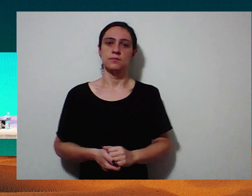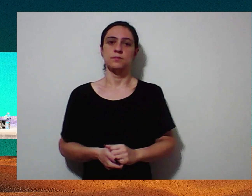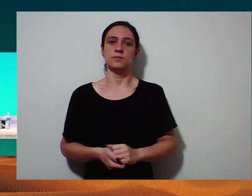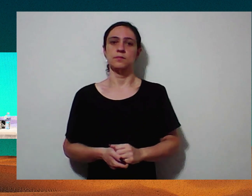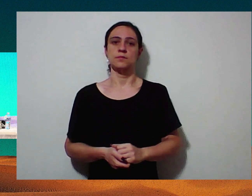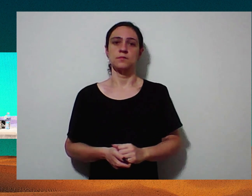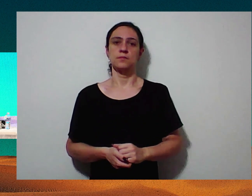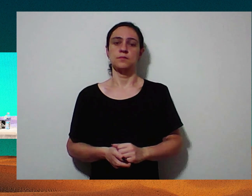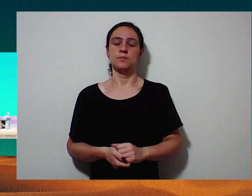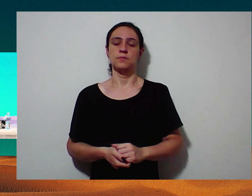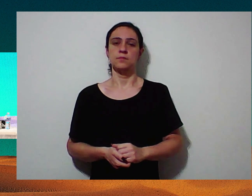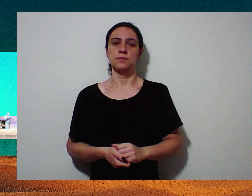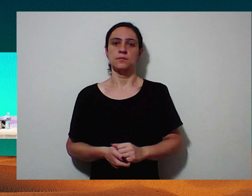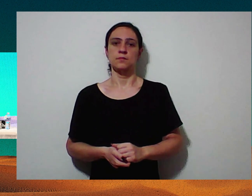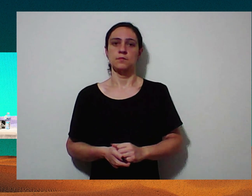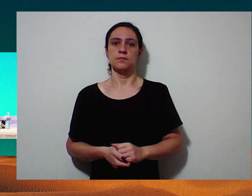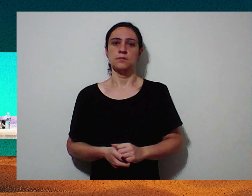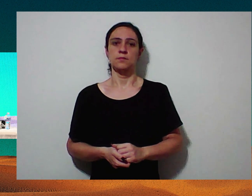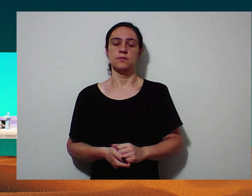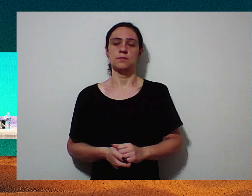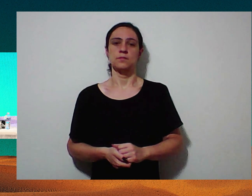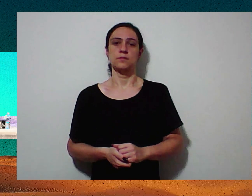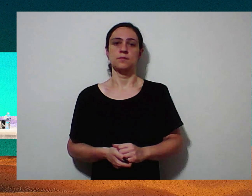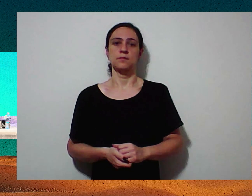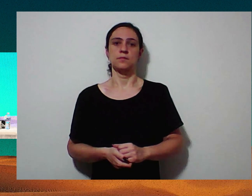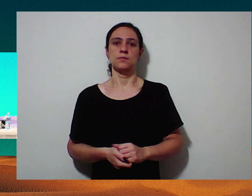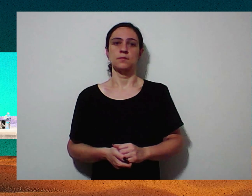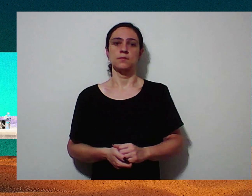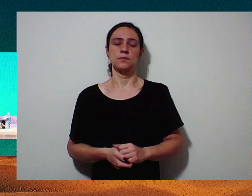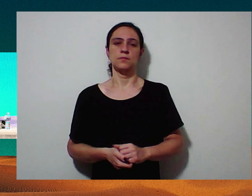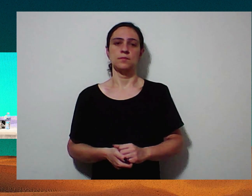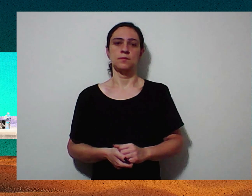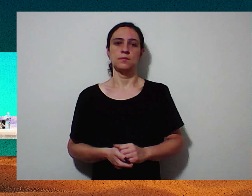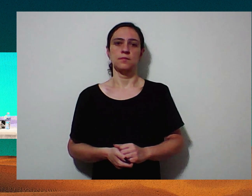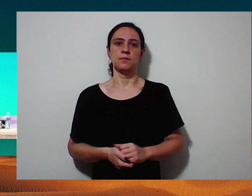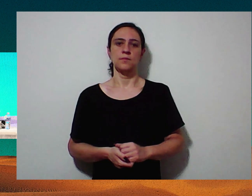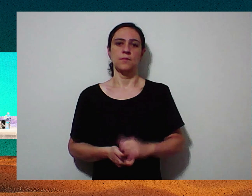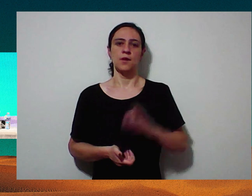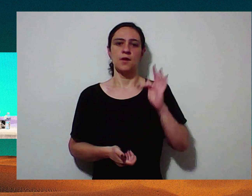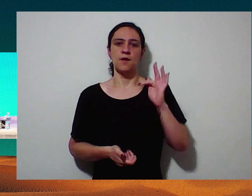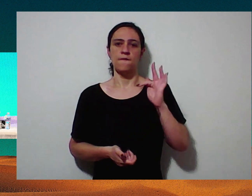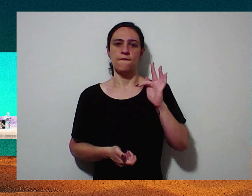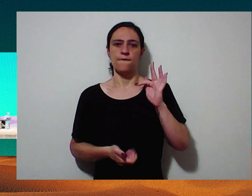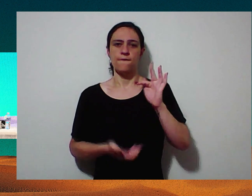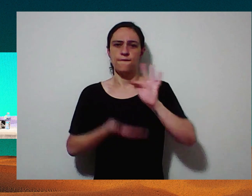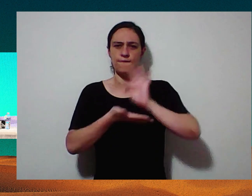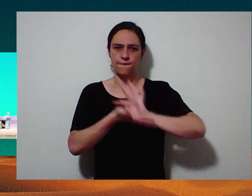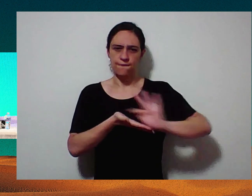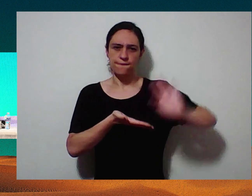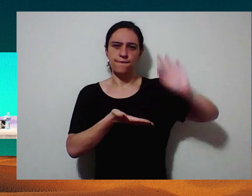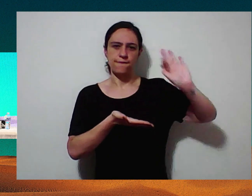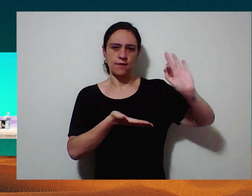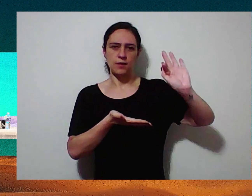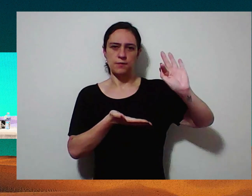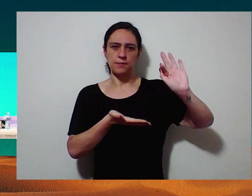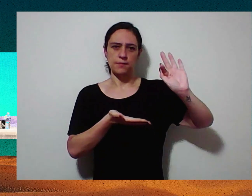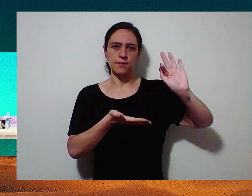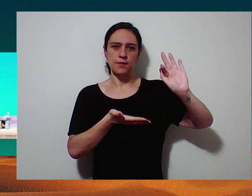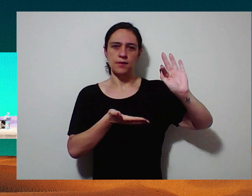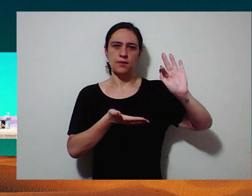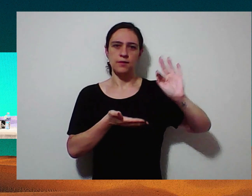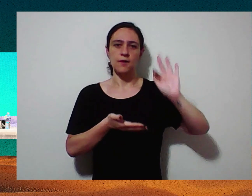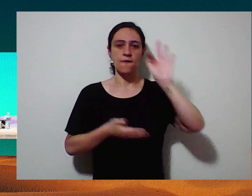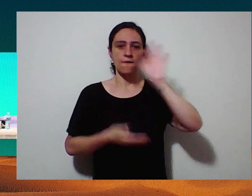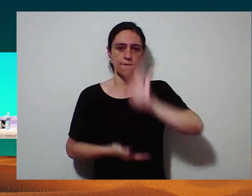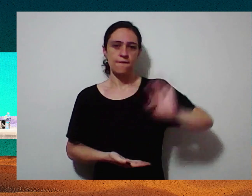não consigo ir, João. I can't go Vamos para there. Filipenses John. 2, Filipenses Let's 2. read Antes de ir para Philippians João. 2 before we go to John. Eu não consigo